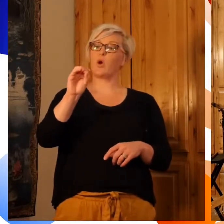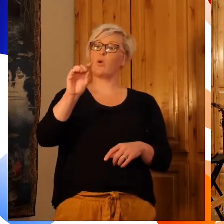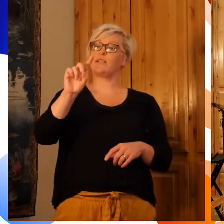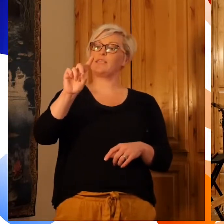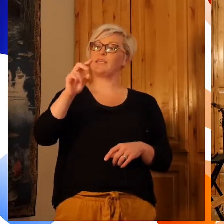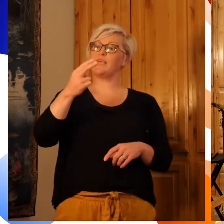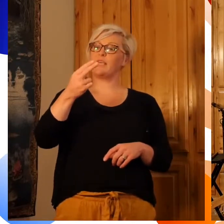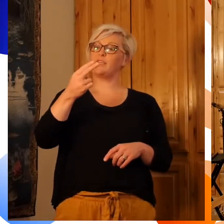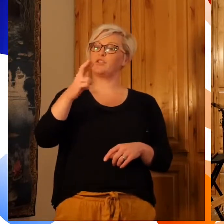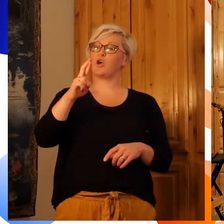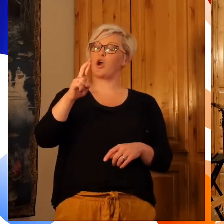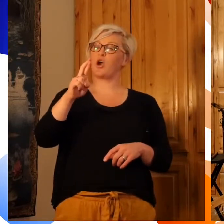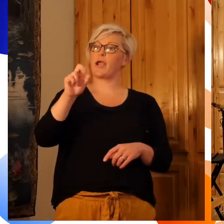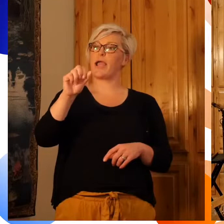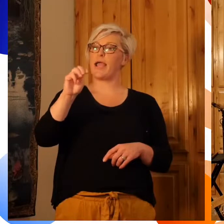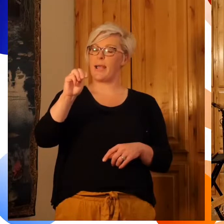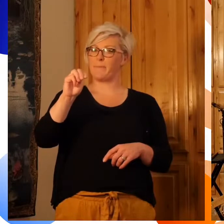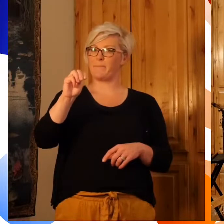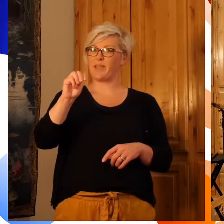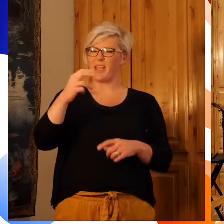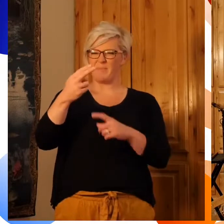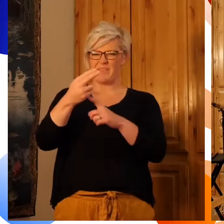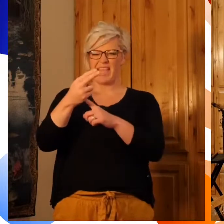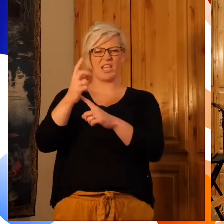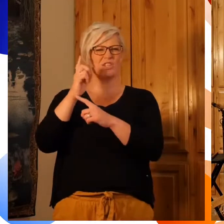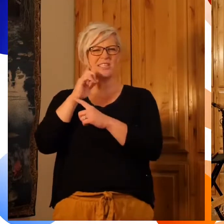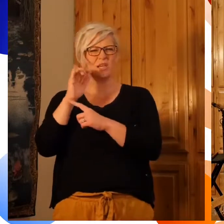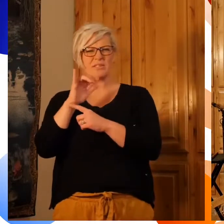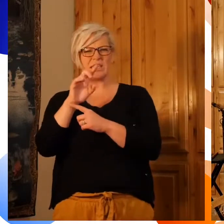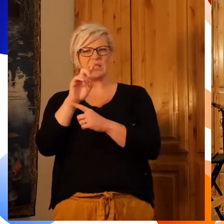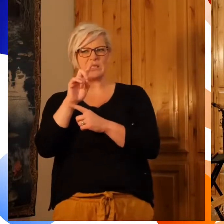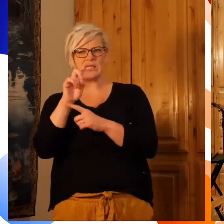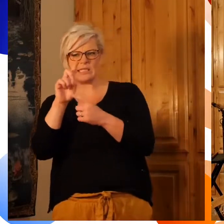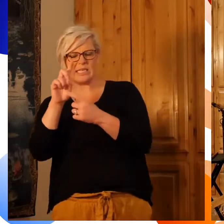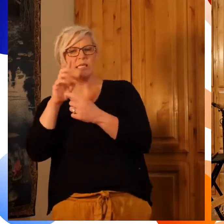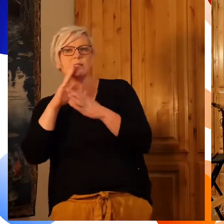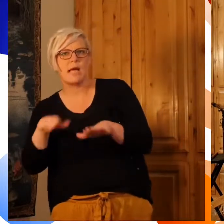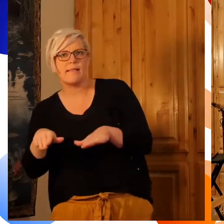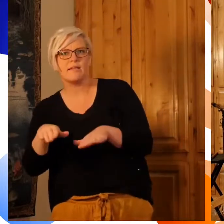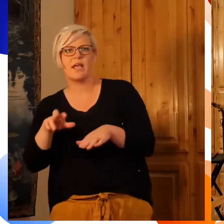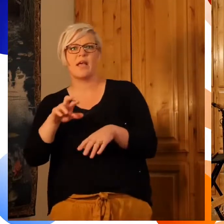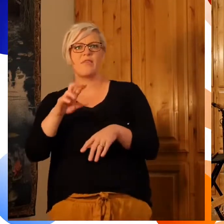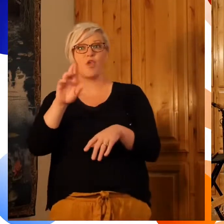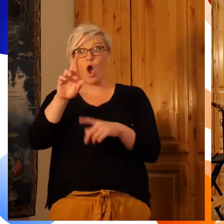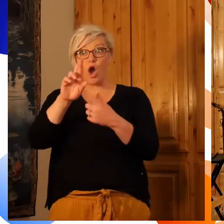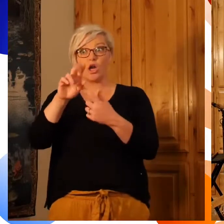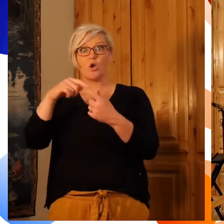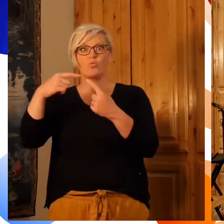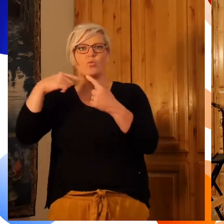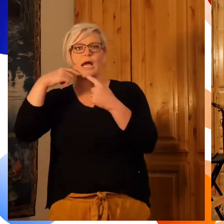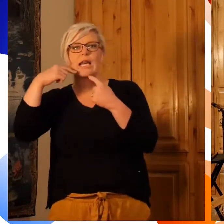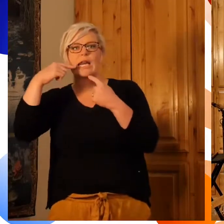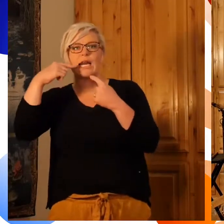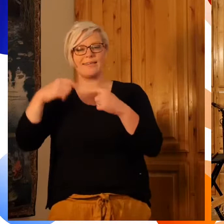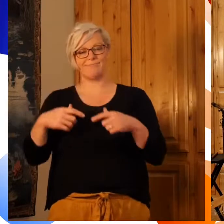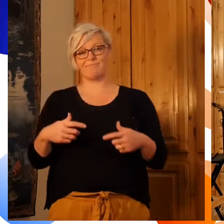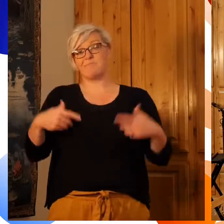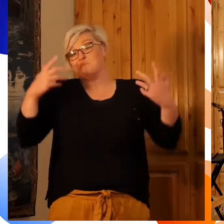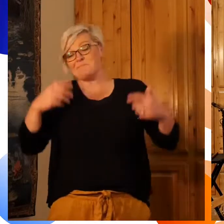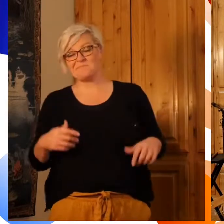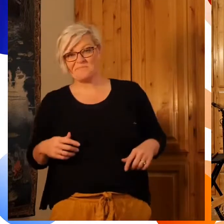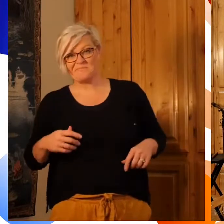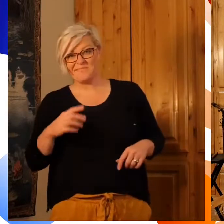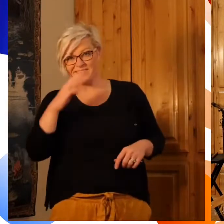B-O-D-H-R-A-N. You wouldn't think that. The H bad. Makes the D silent and you roll the R, barren. And these, like all frame